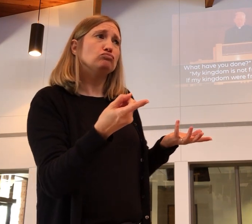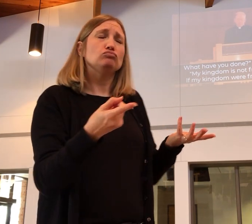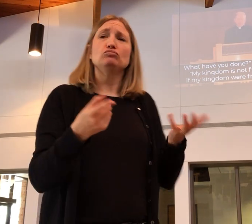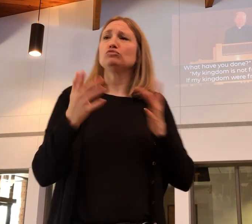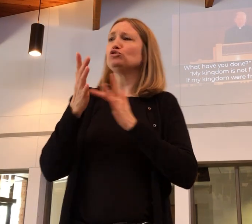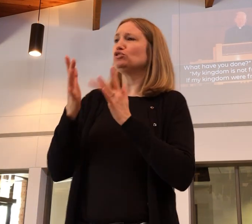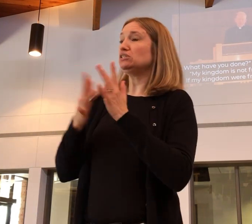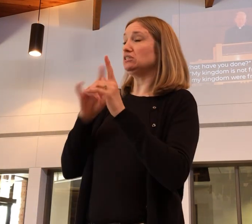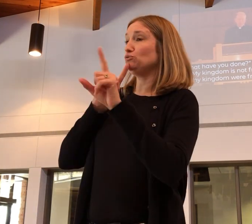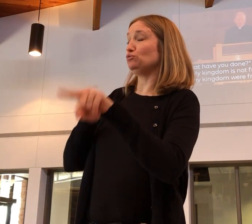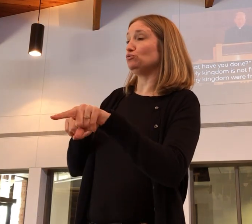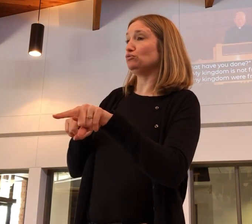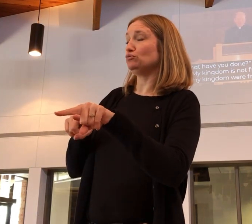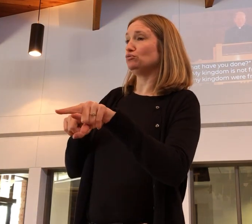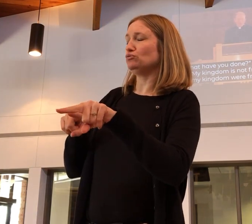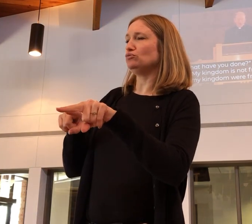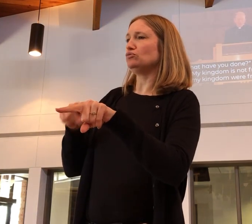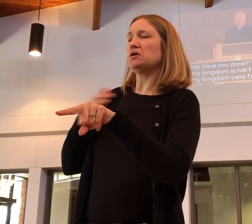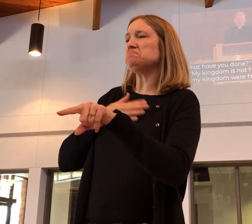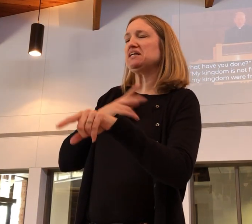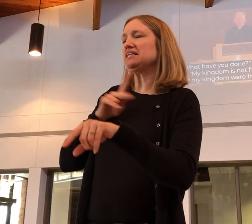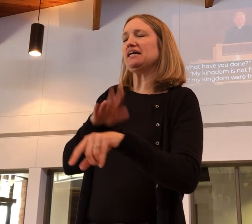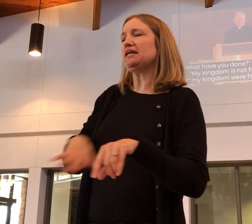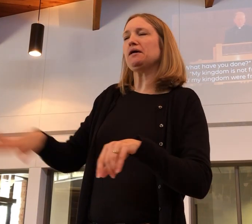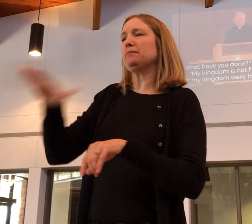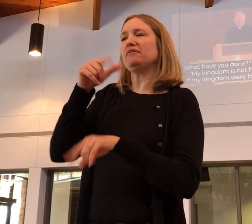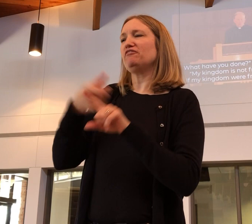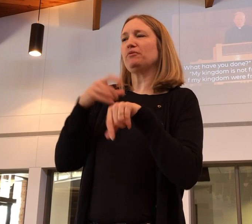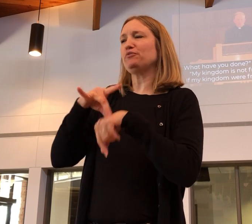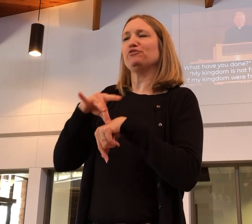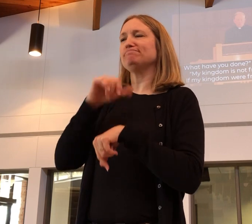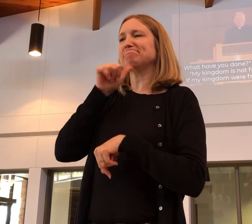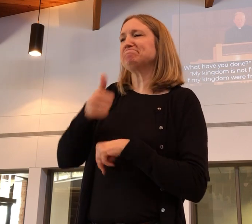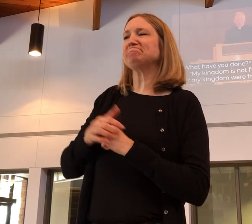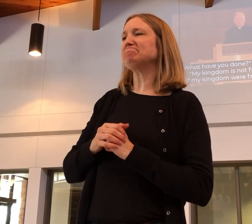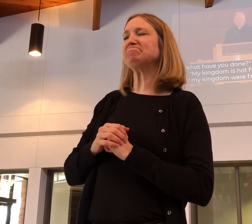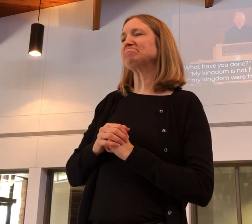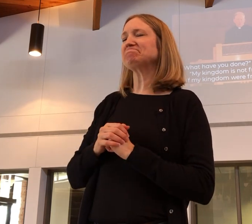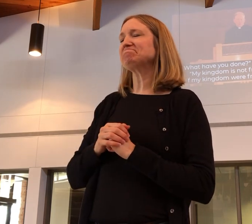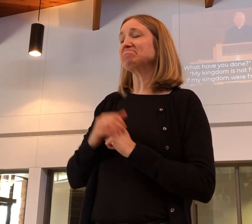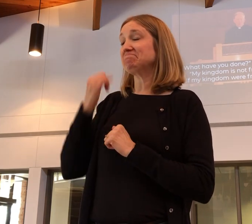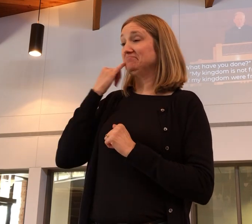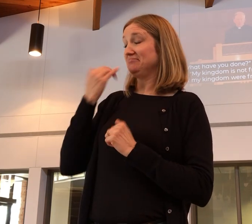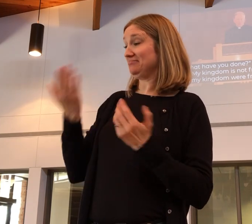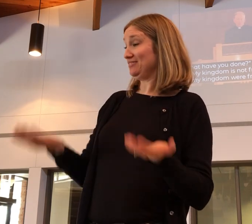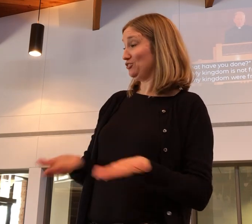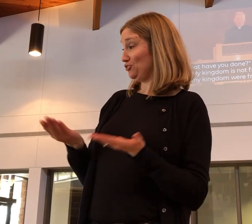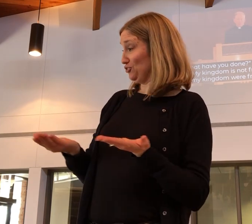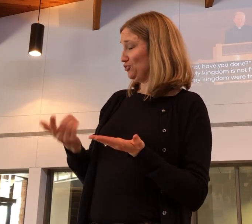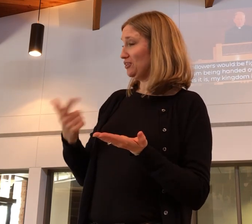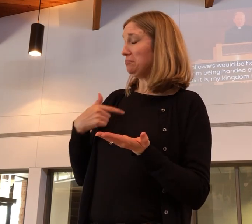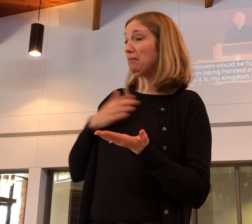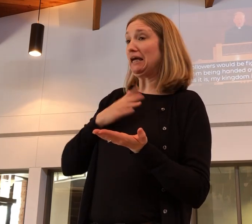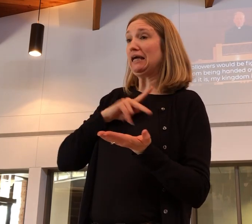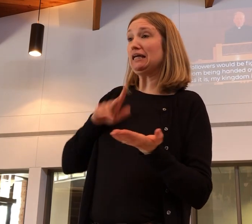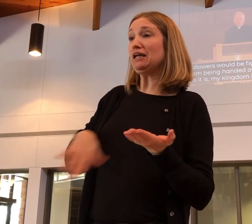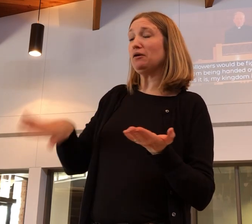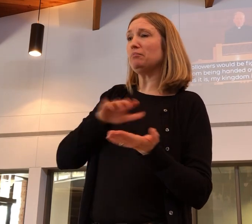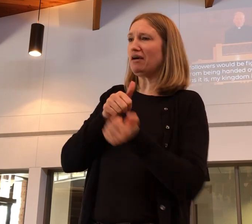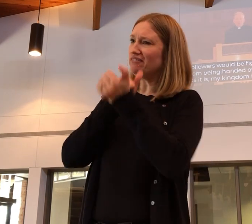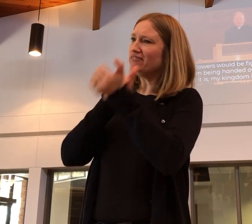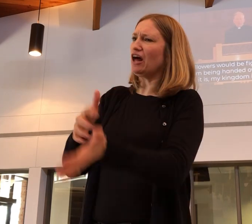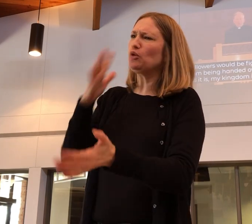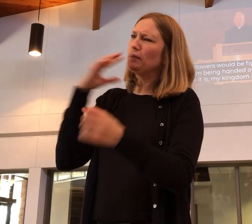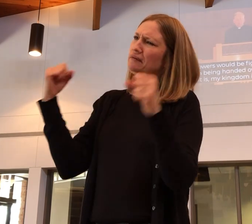Jesus answered, "My kingdom is not from this world. If my kingdom were from this world, my followers